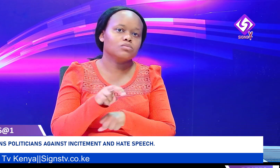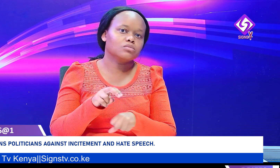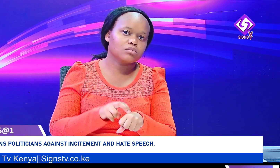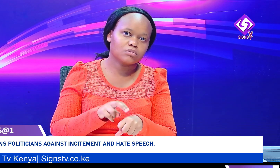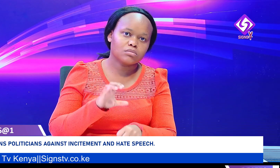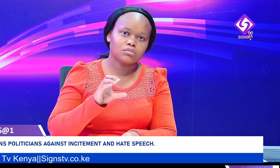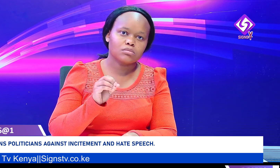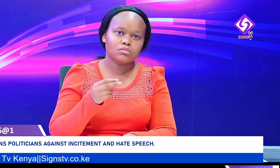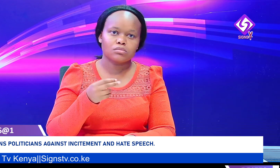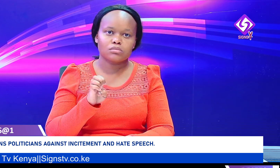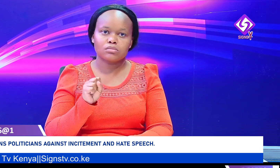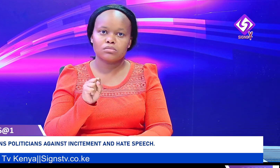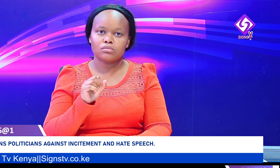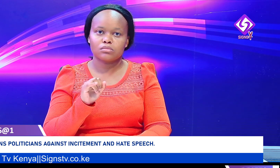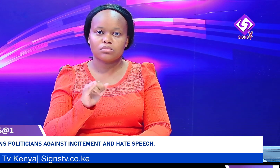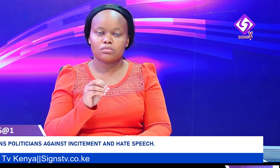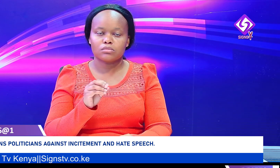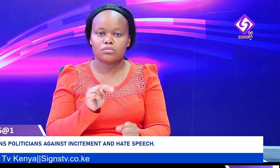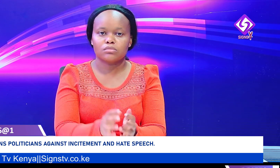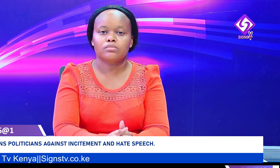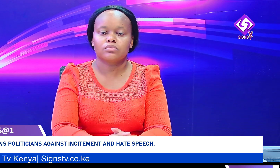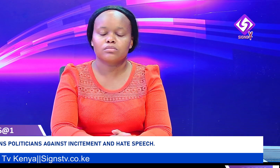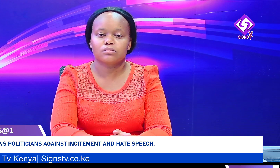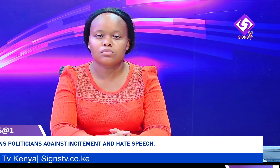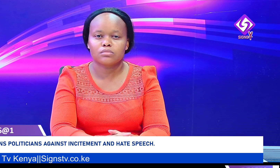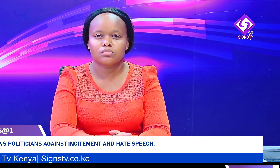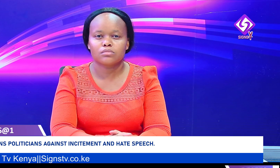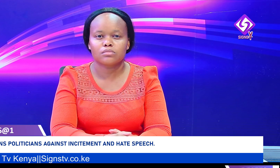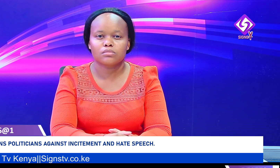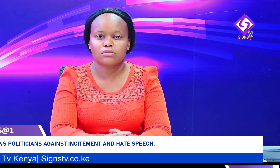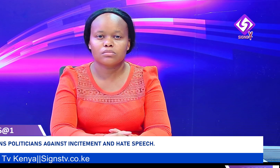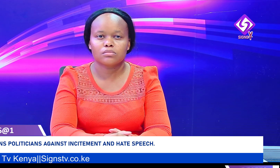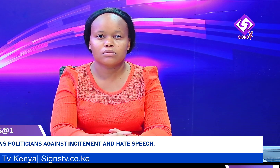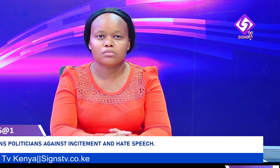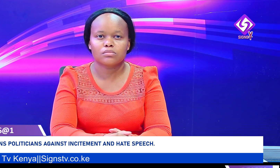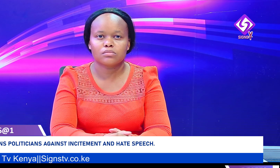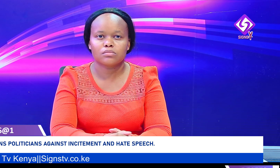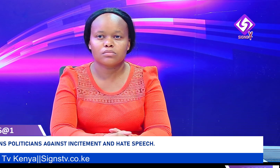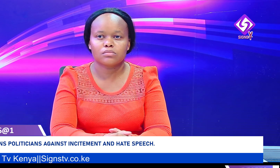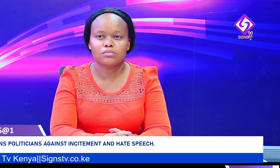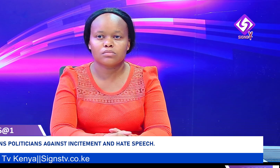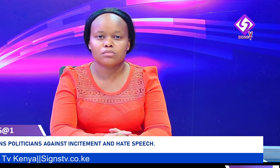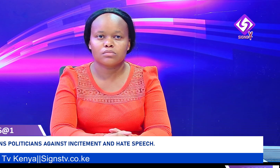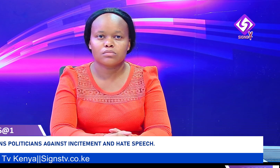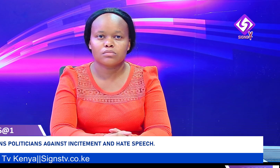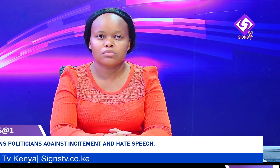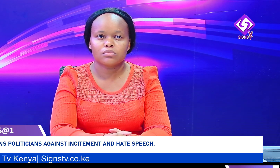found culpable of promoting hate speech, noting that accountability is essential to safeguard peace and